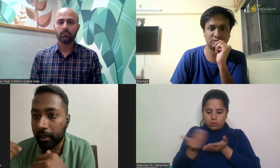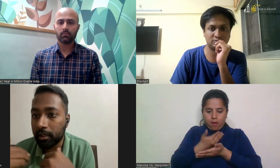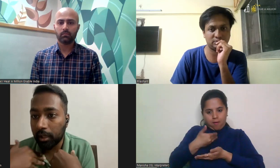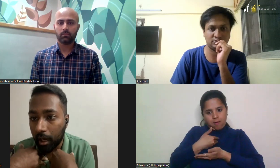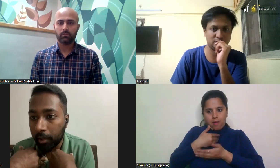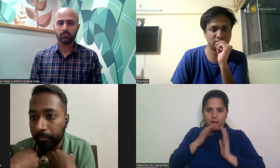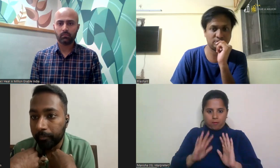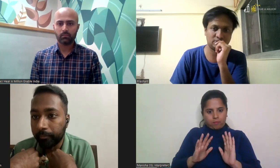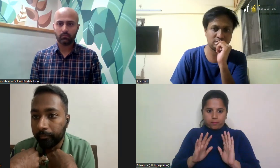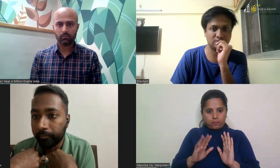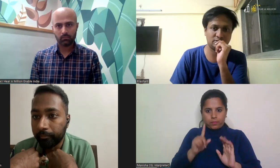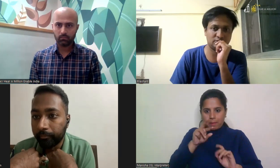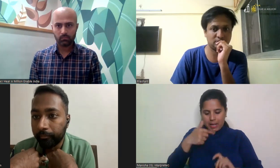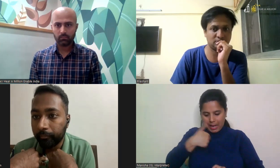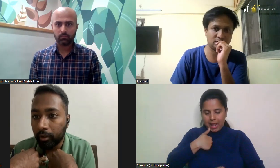insure that is